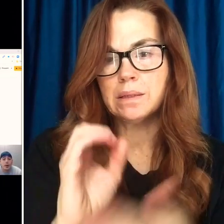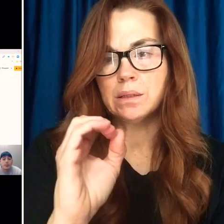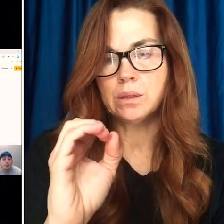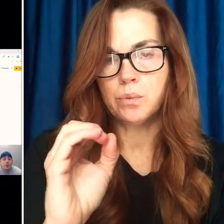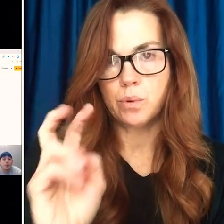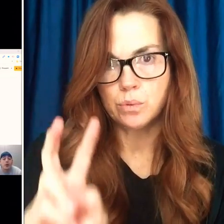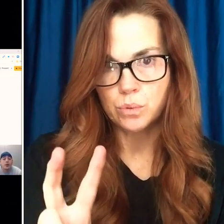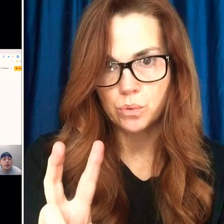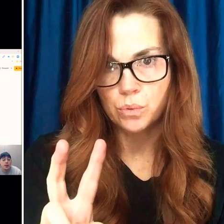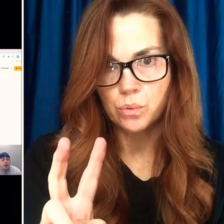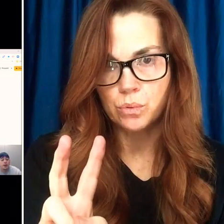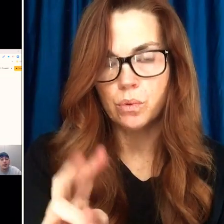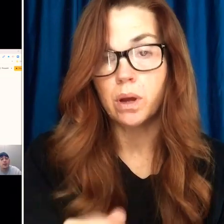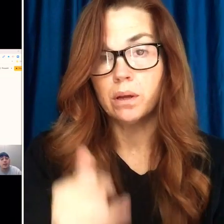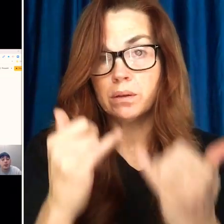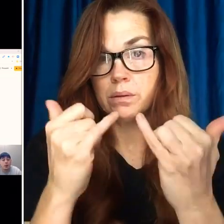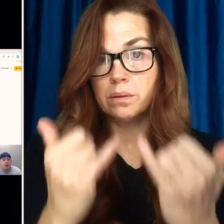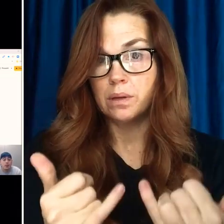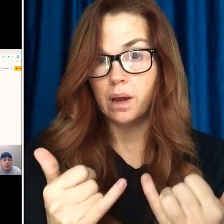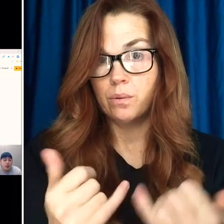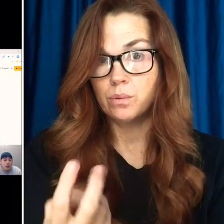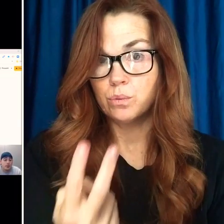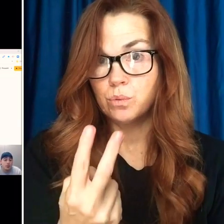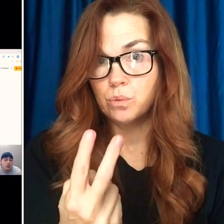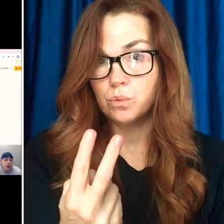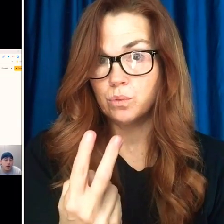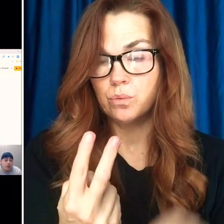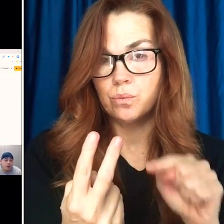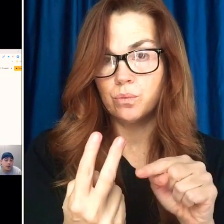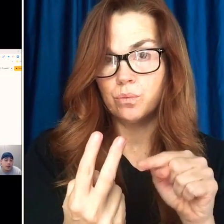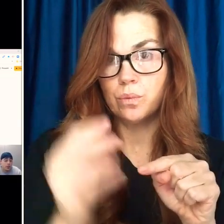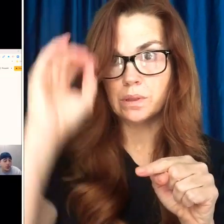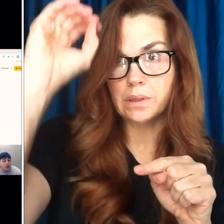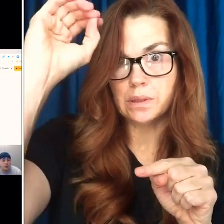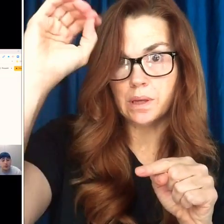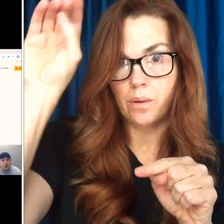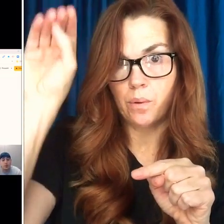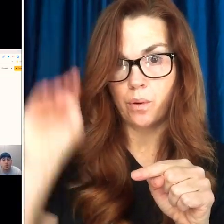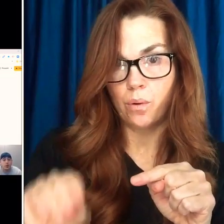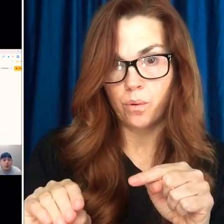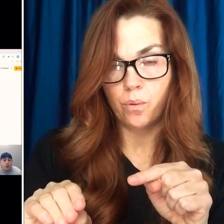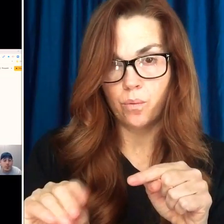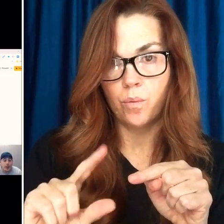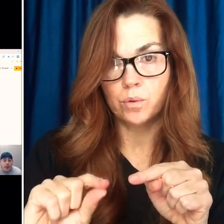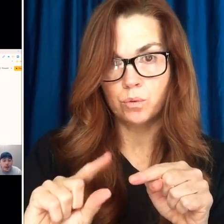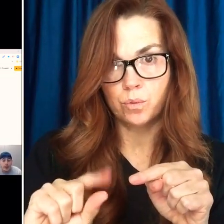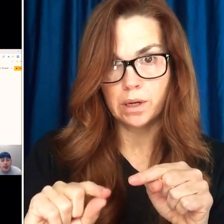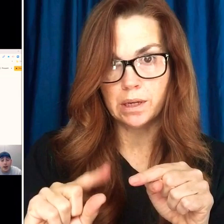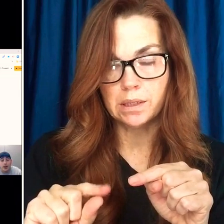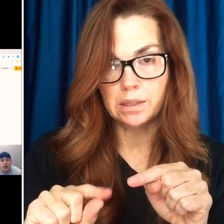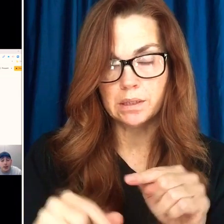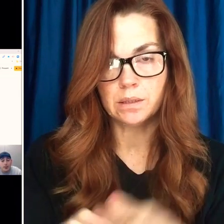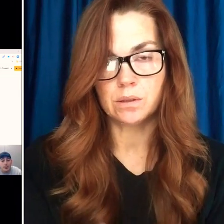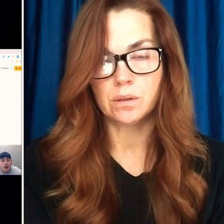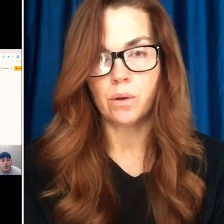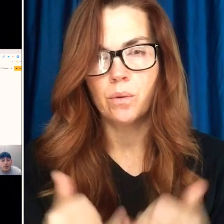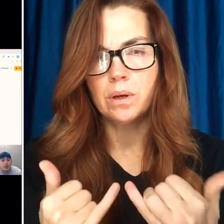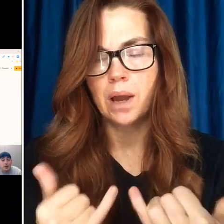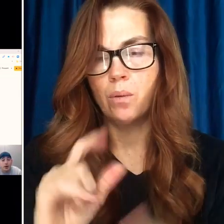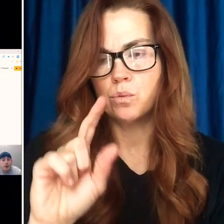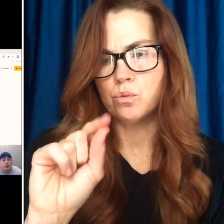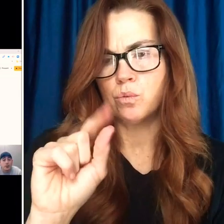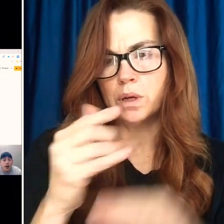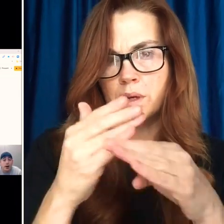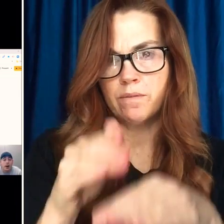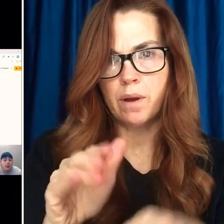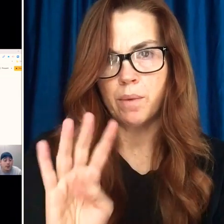0 times 4 is 0. 2 minus 0 is 2. And now that I still have a 2,